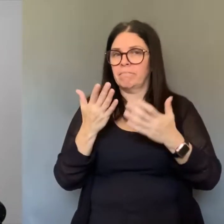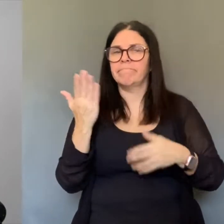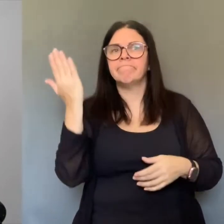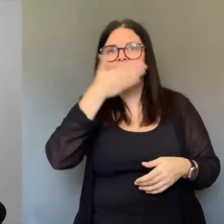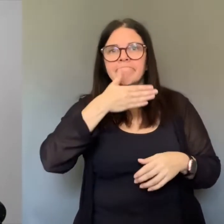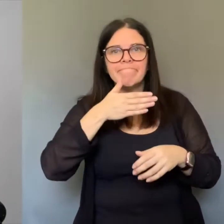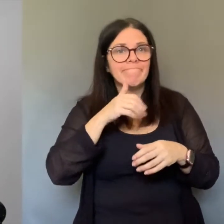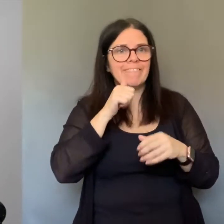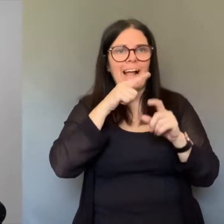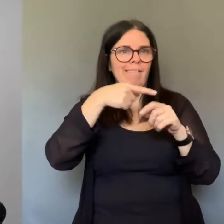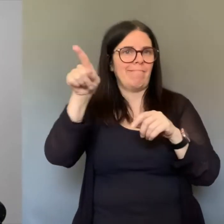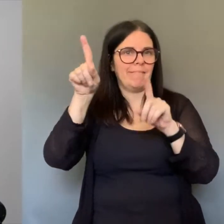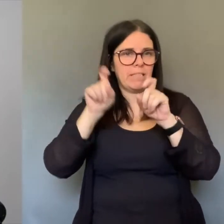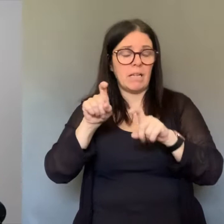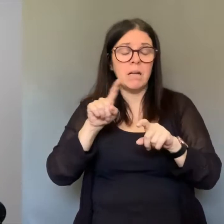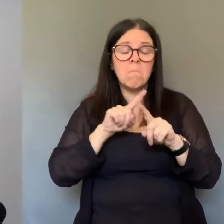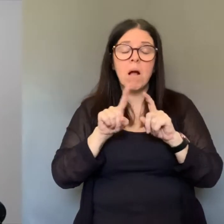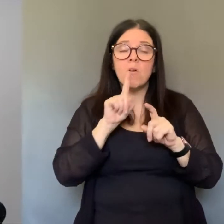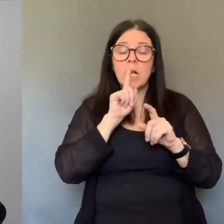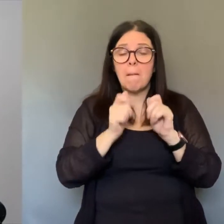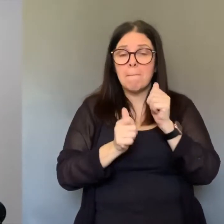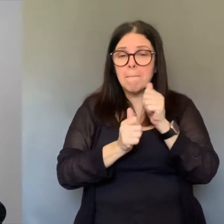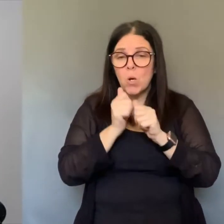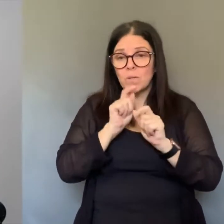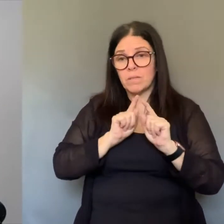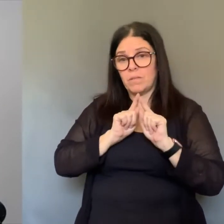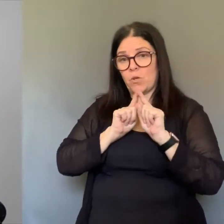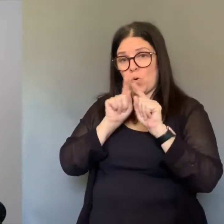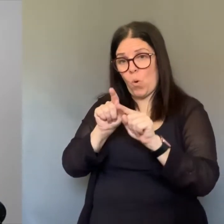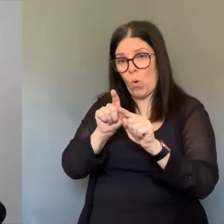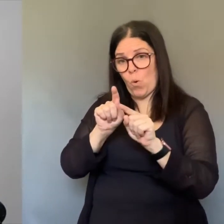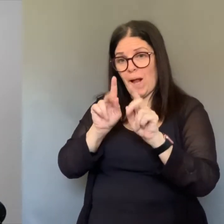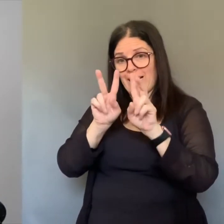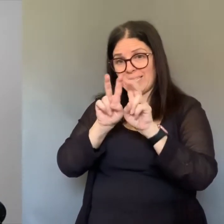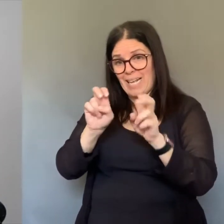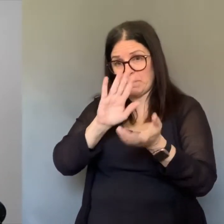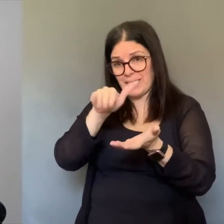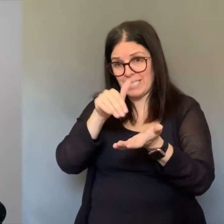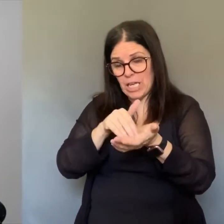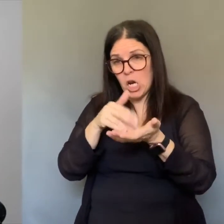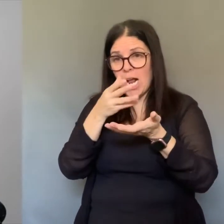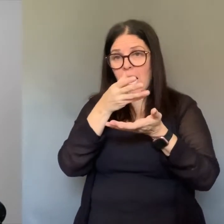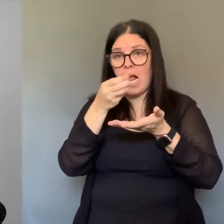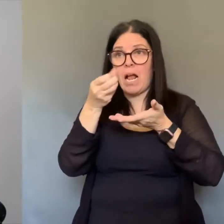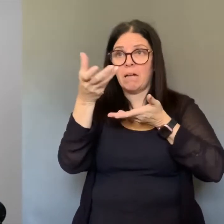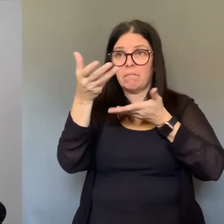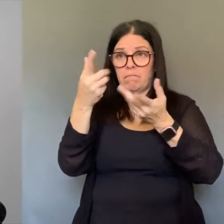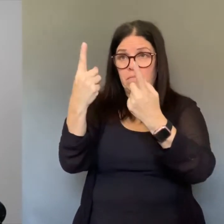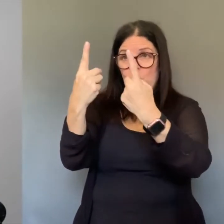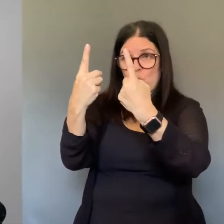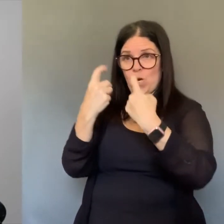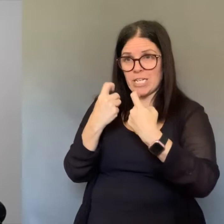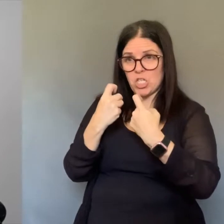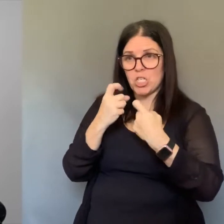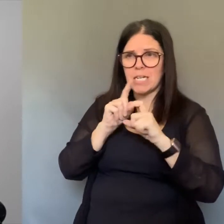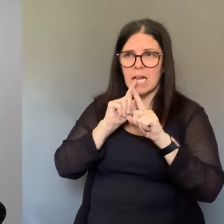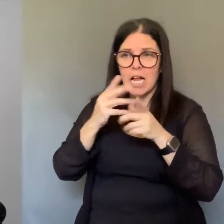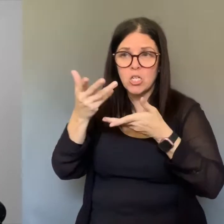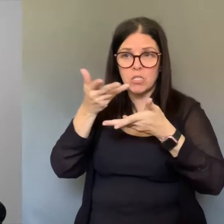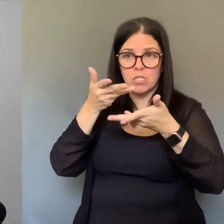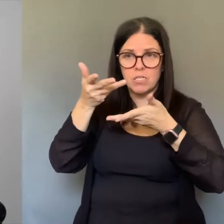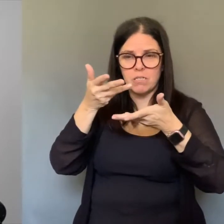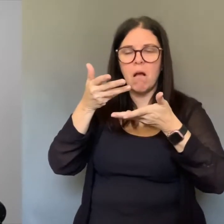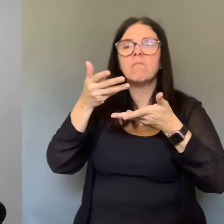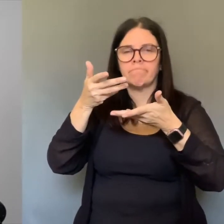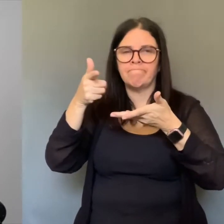non-specific for COVID-19, and there could be a possibility that they may not get tested. But most of the individuals, when they're going to